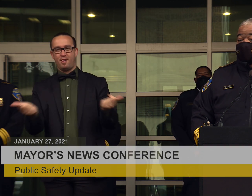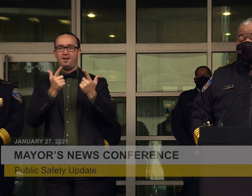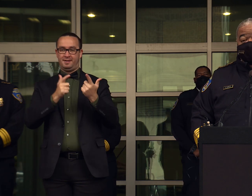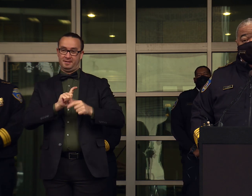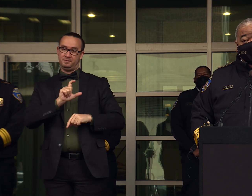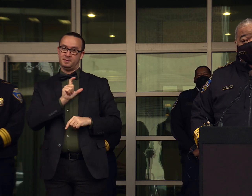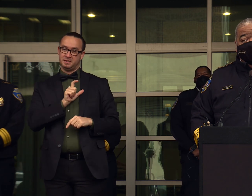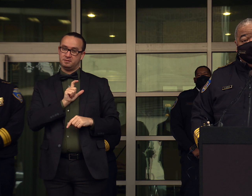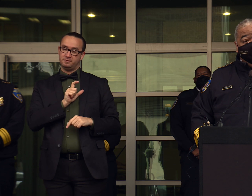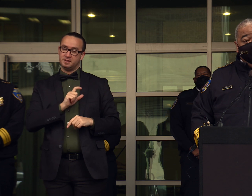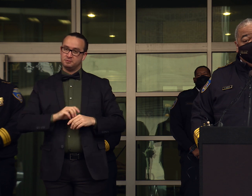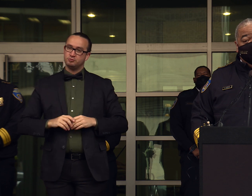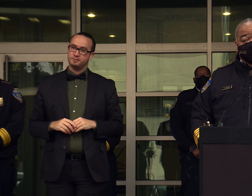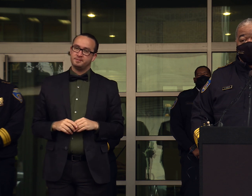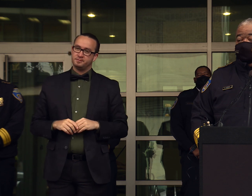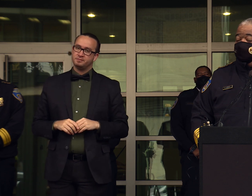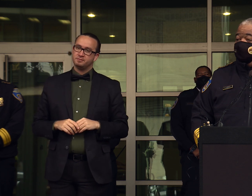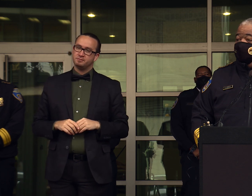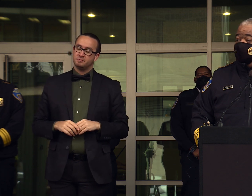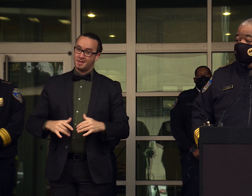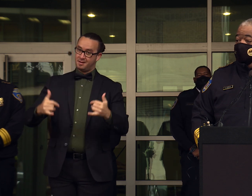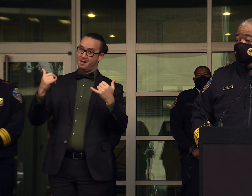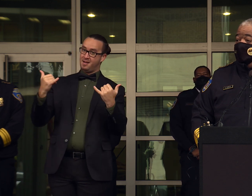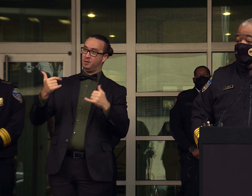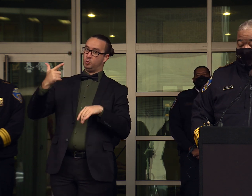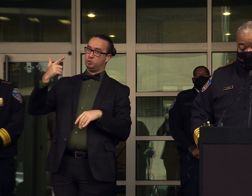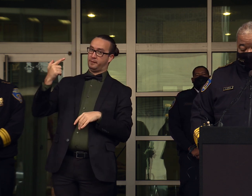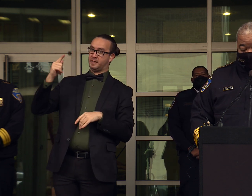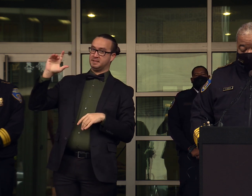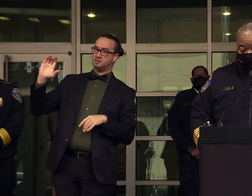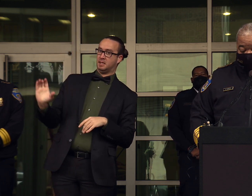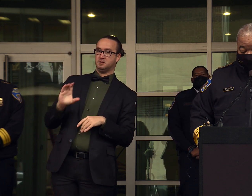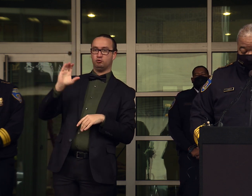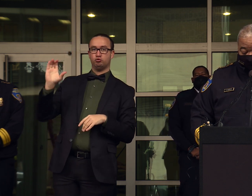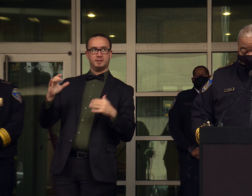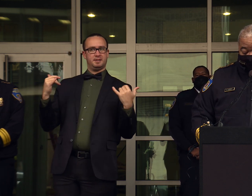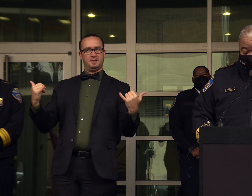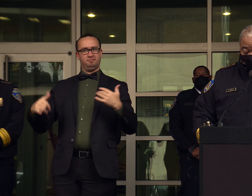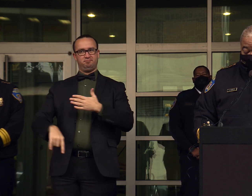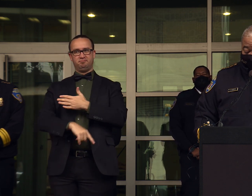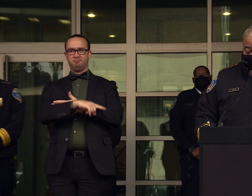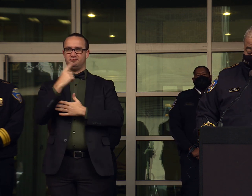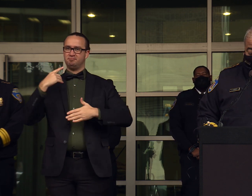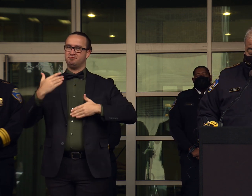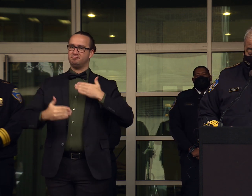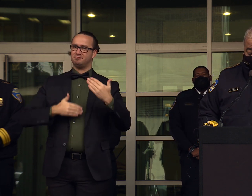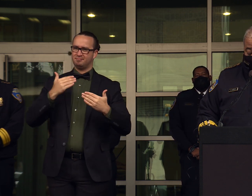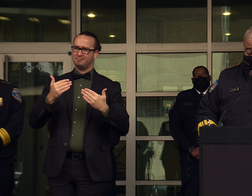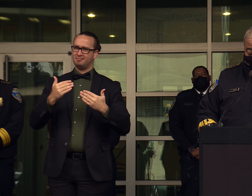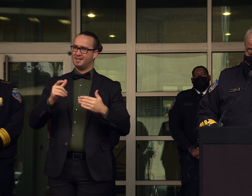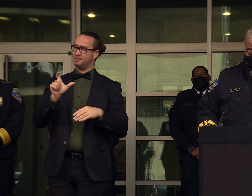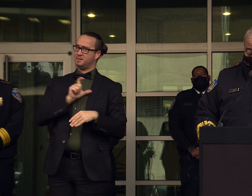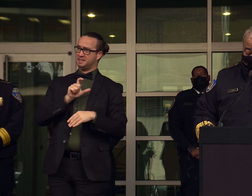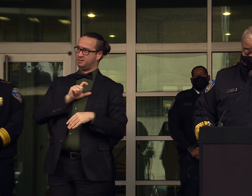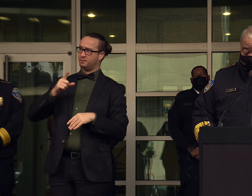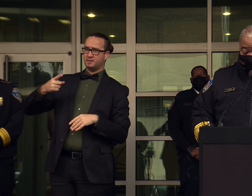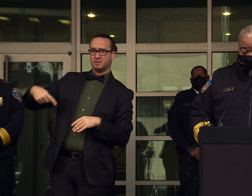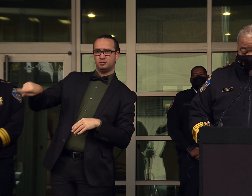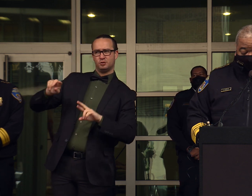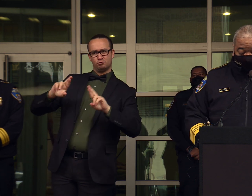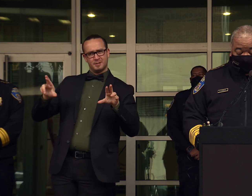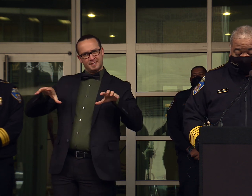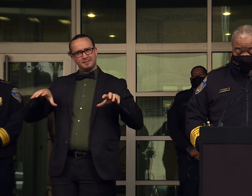police department, and we now have a place where the officers can call home. So since we announced our crime reduction and